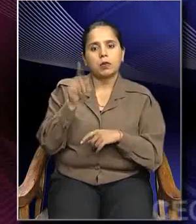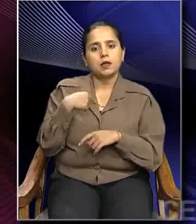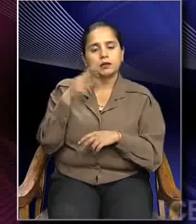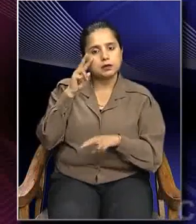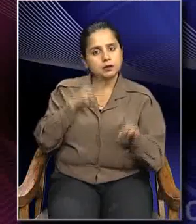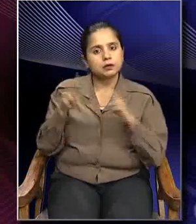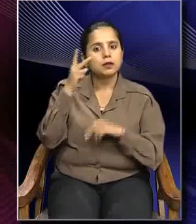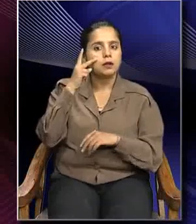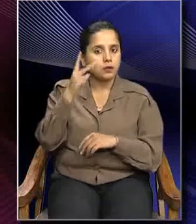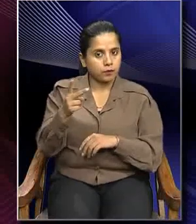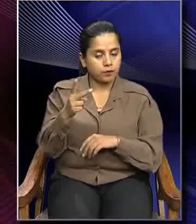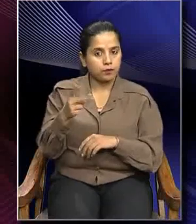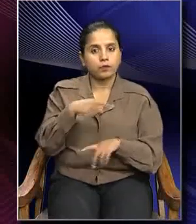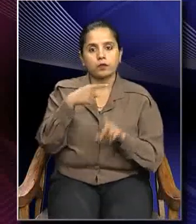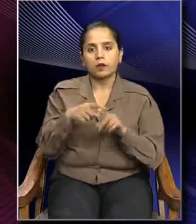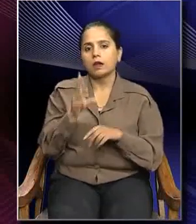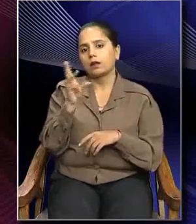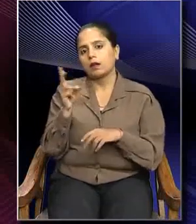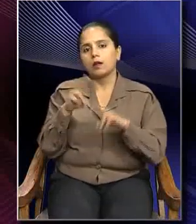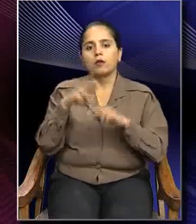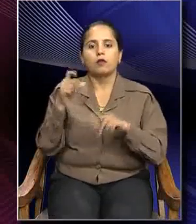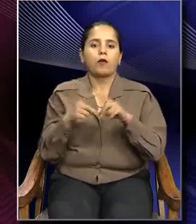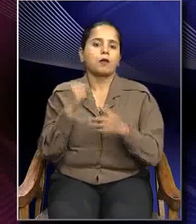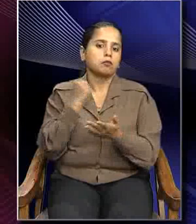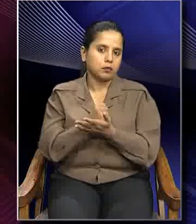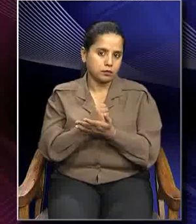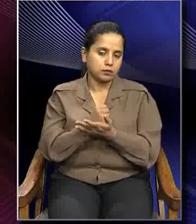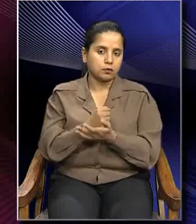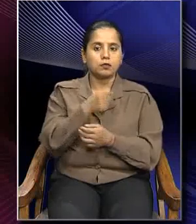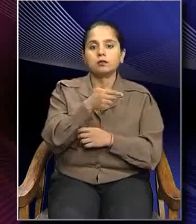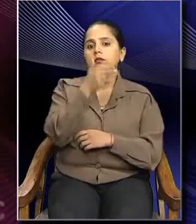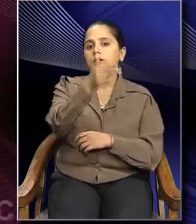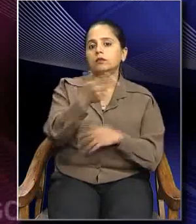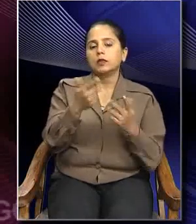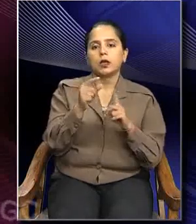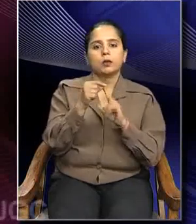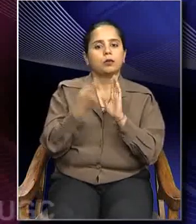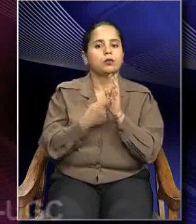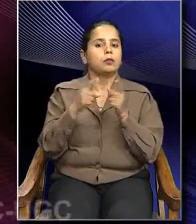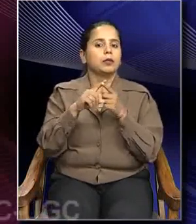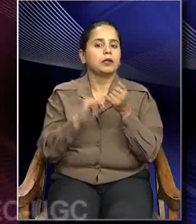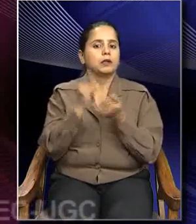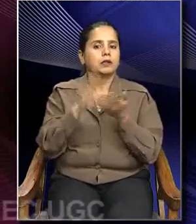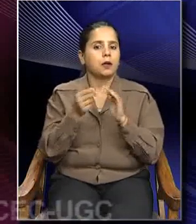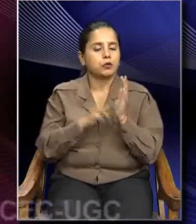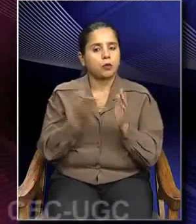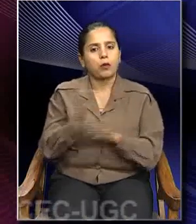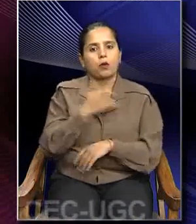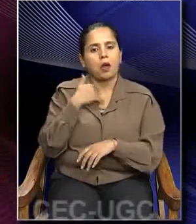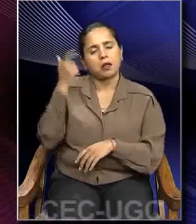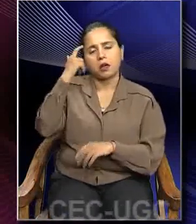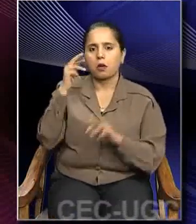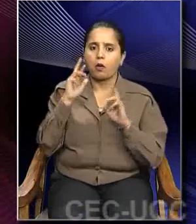presume the third fact. So this is known as presumption. The next kind